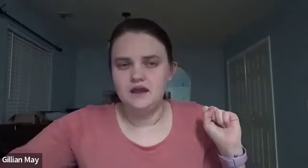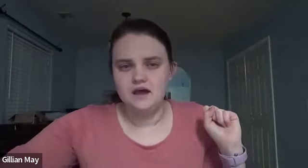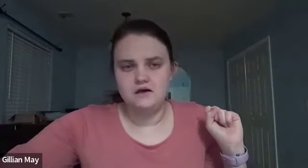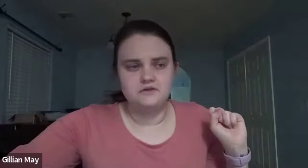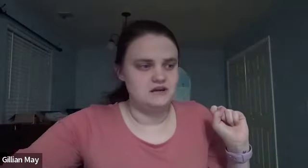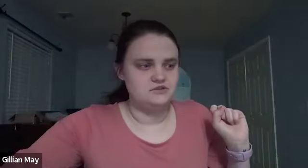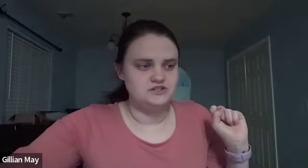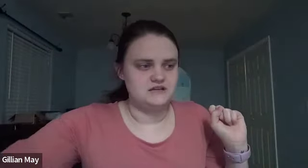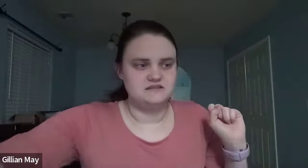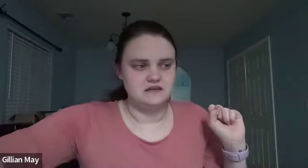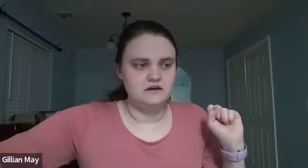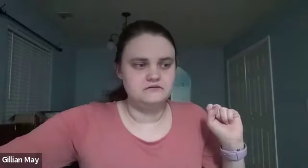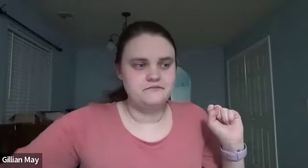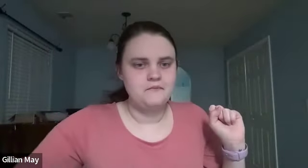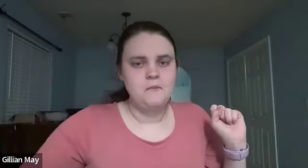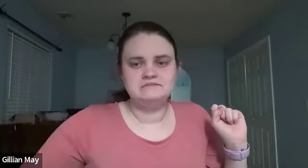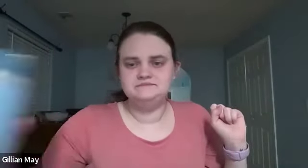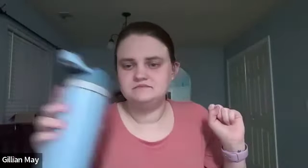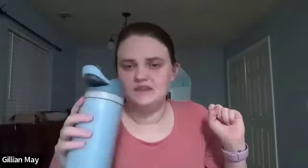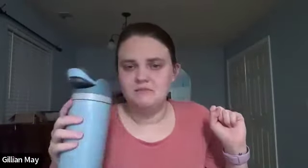any other animals you guys can think of?